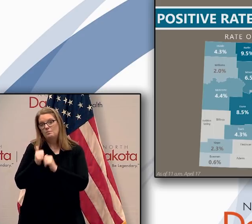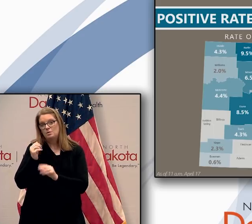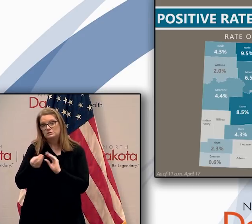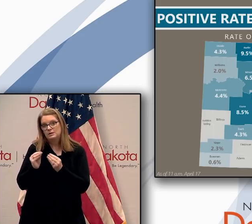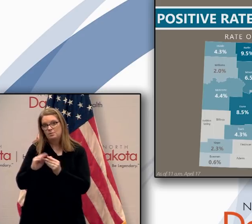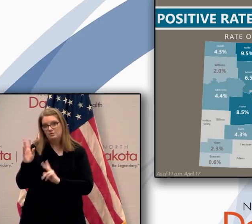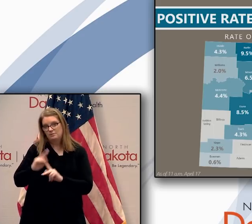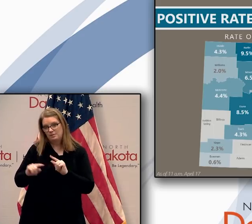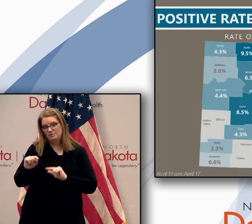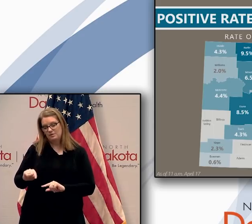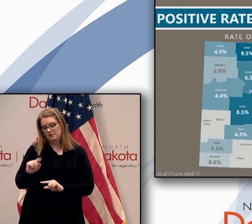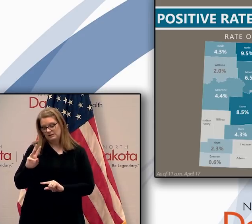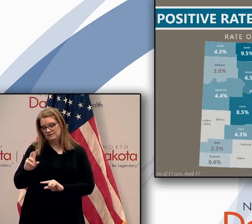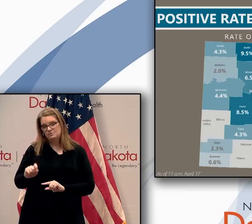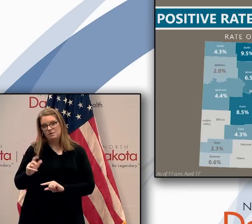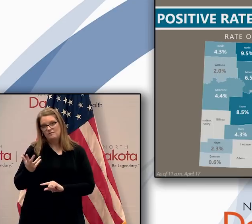at